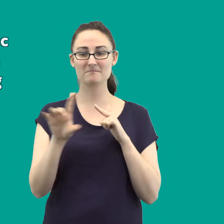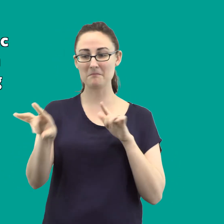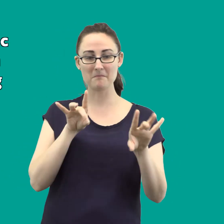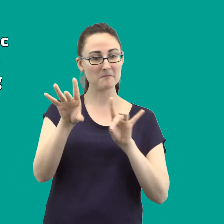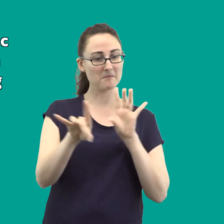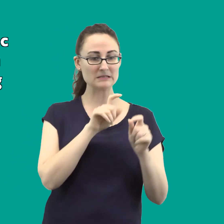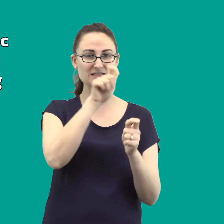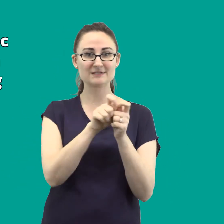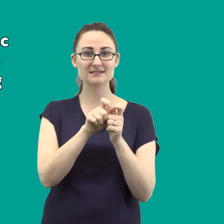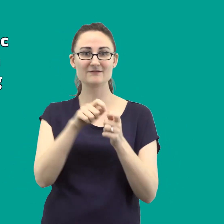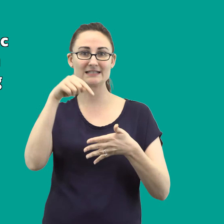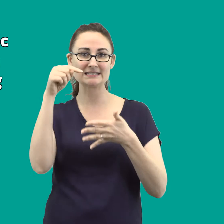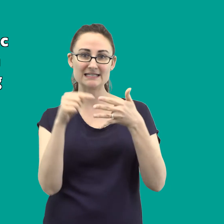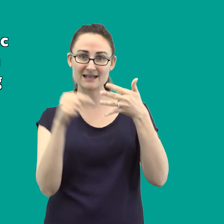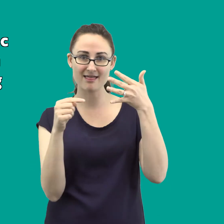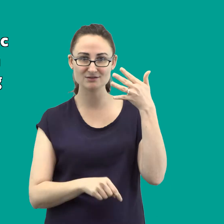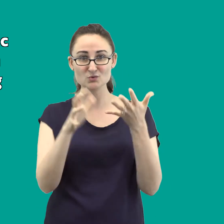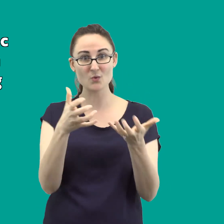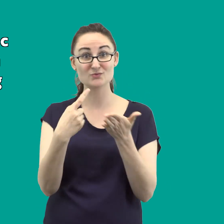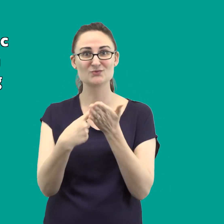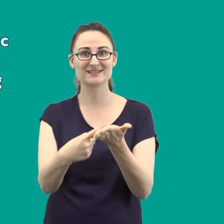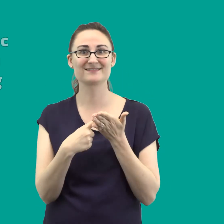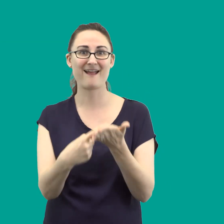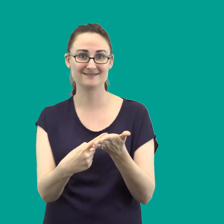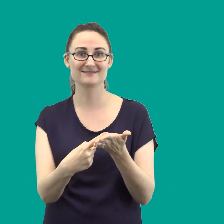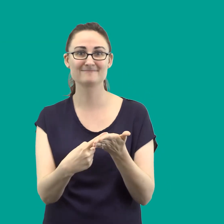select specific details that you want to discuss.